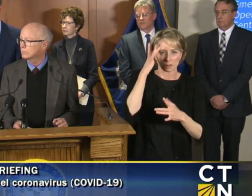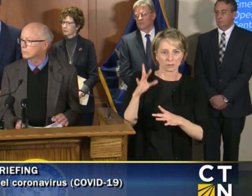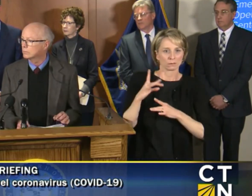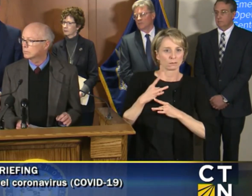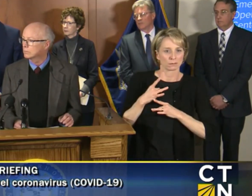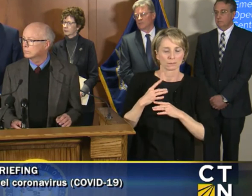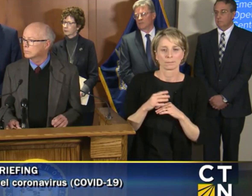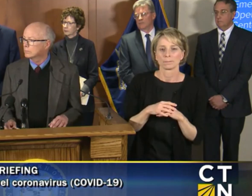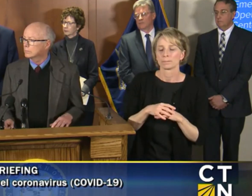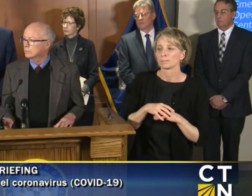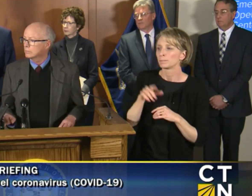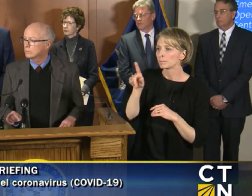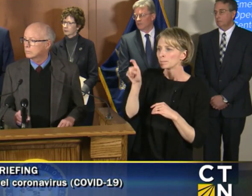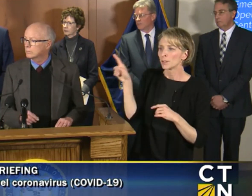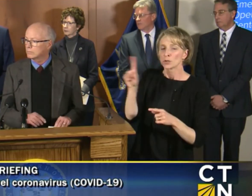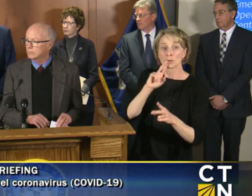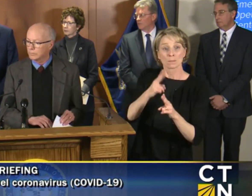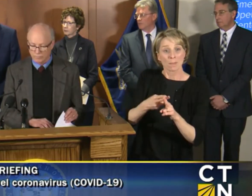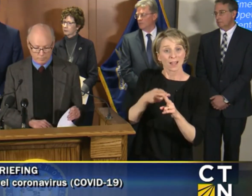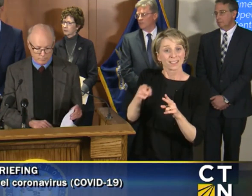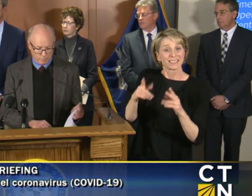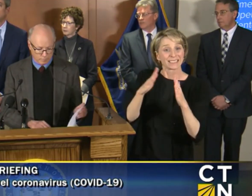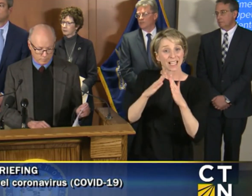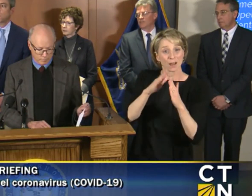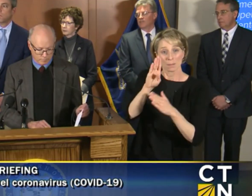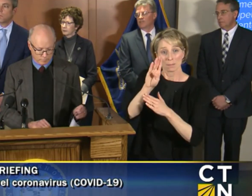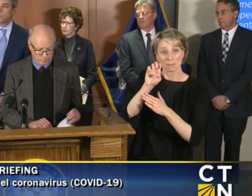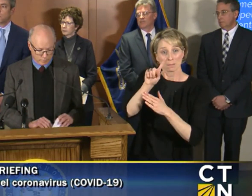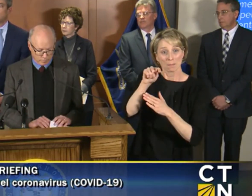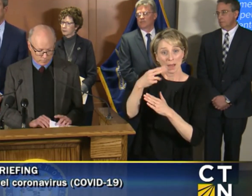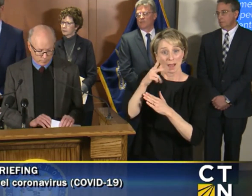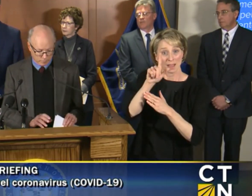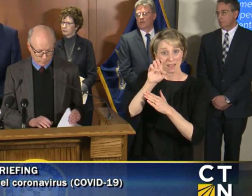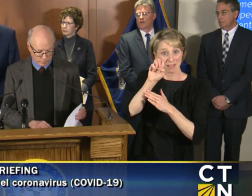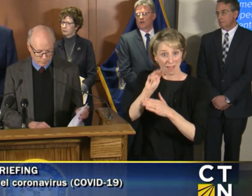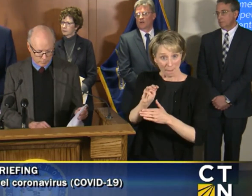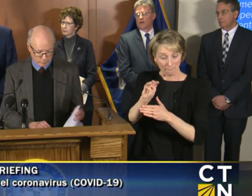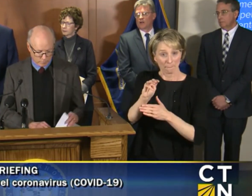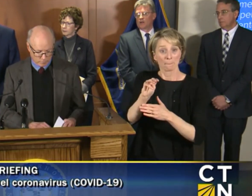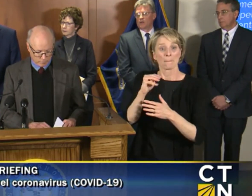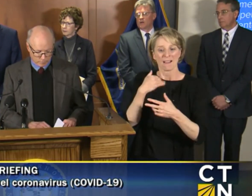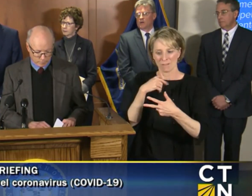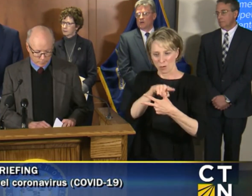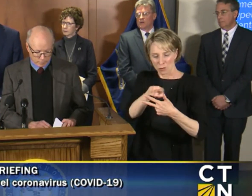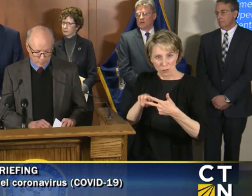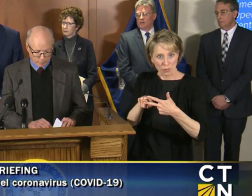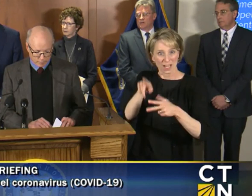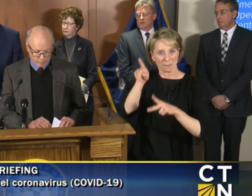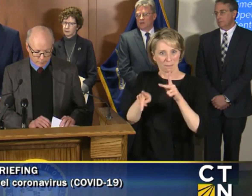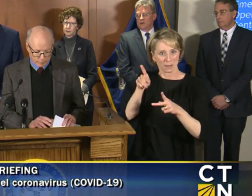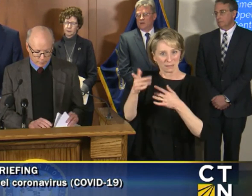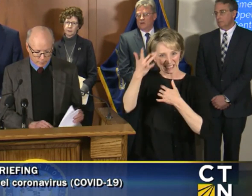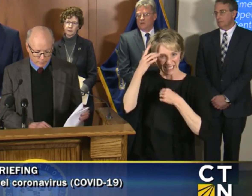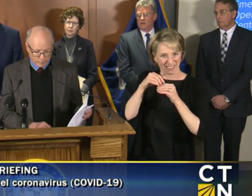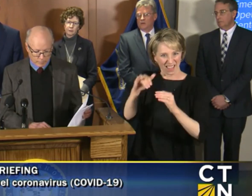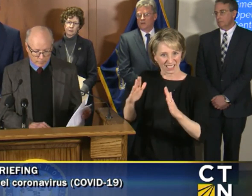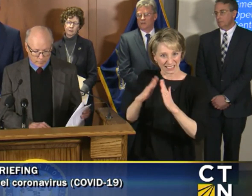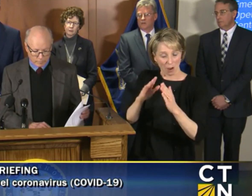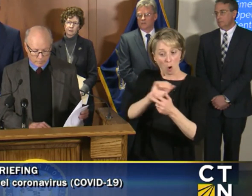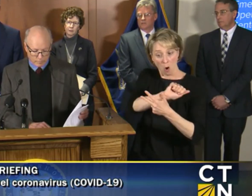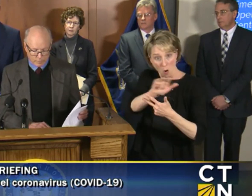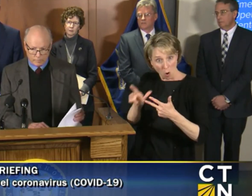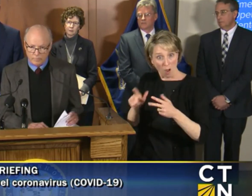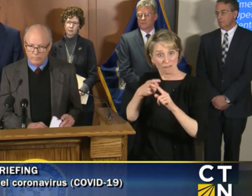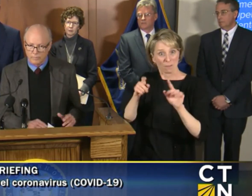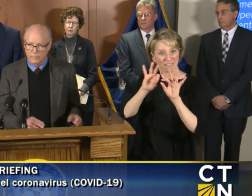Bethlehem, you said the 2 most recent, that is a family transmission. There's now a total of 3. Are all 3 of those family transmission?